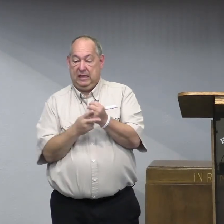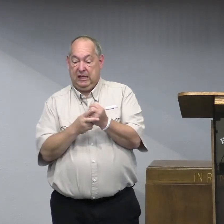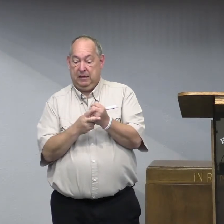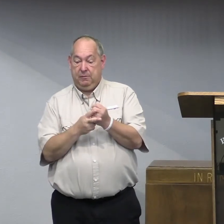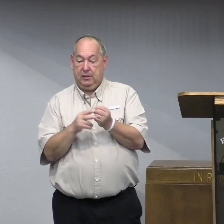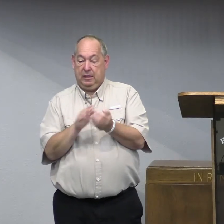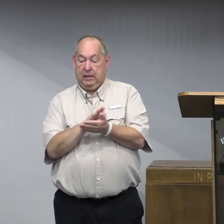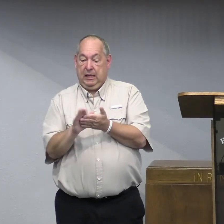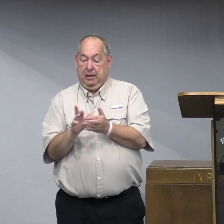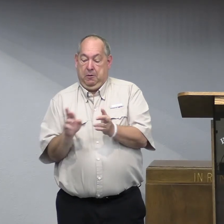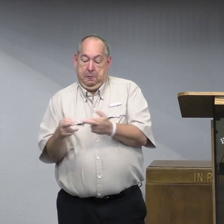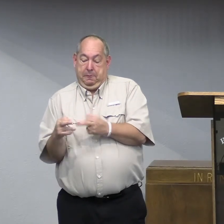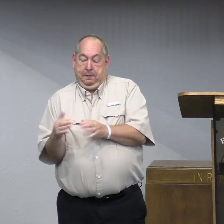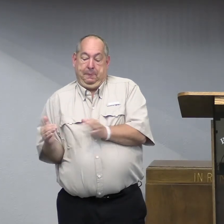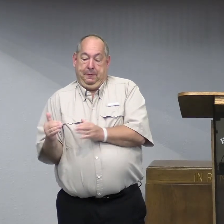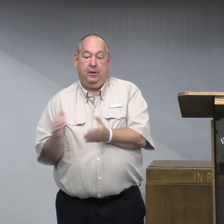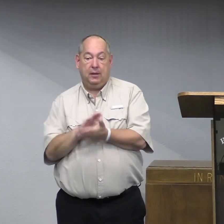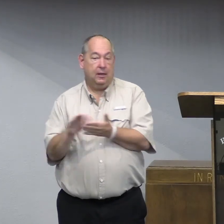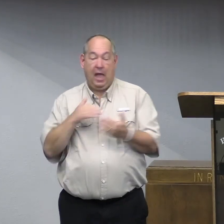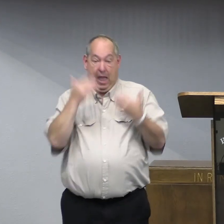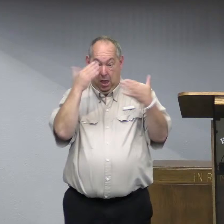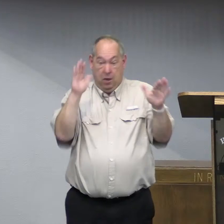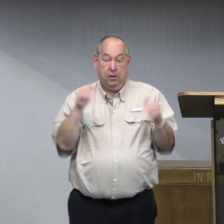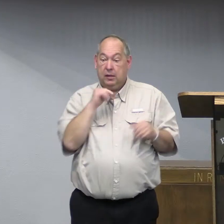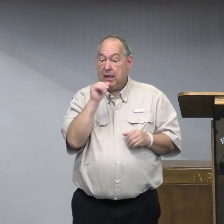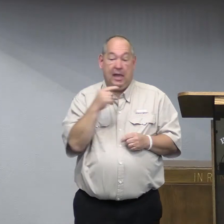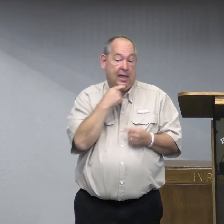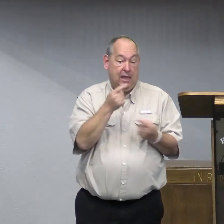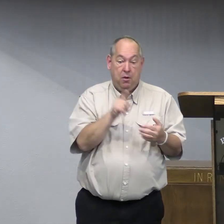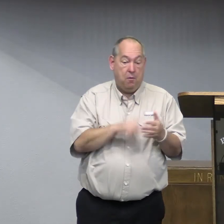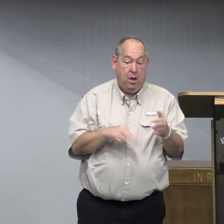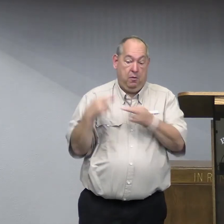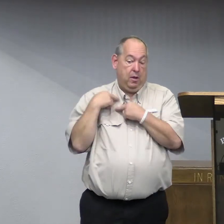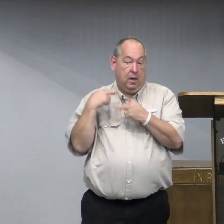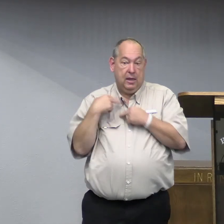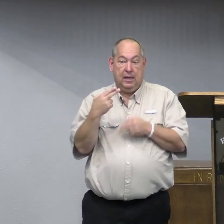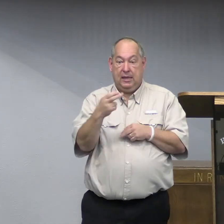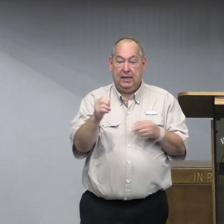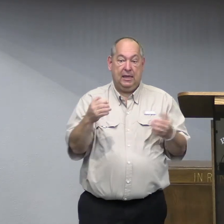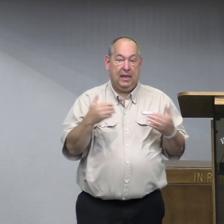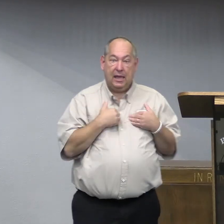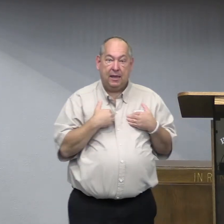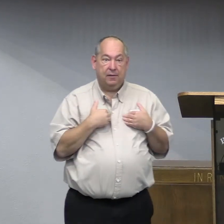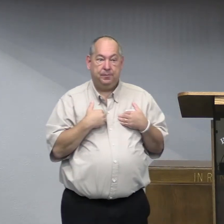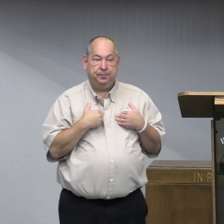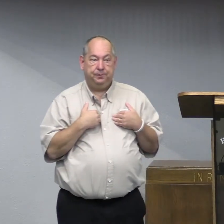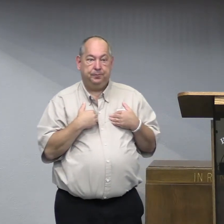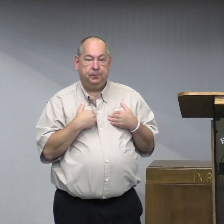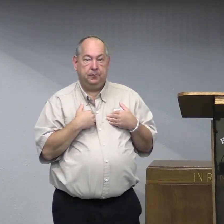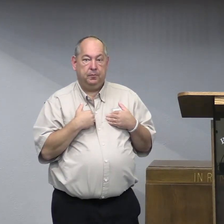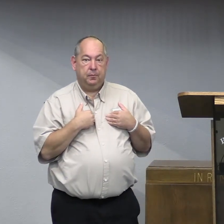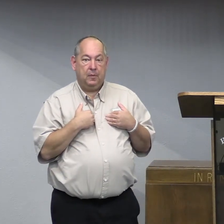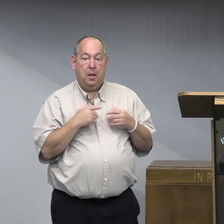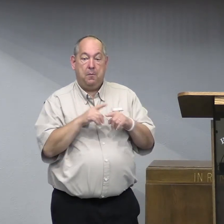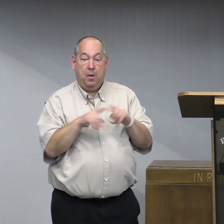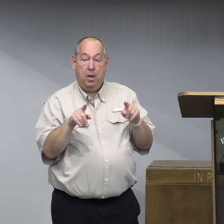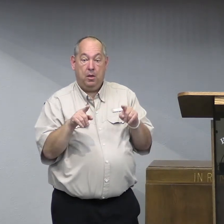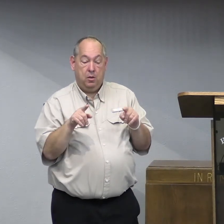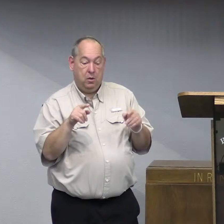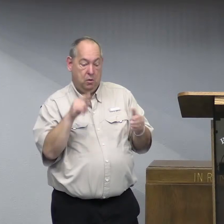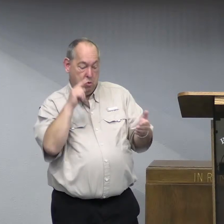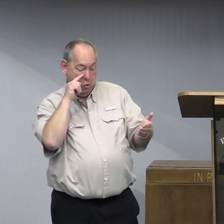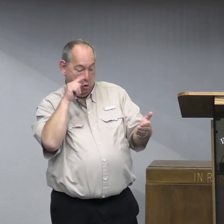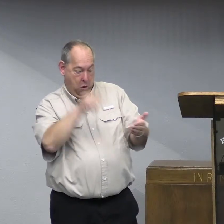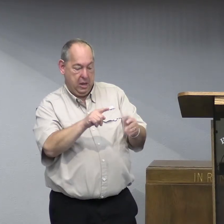tidy prison cell. I don't know. It doesn't say what responsibilities he was given, but it was